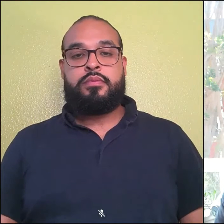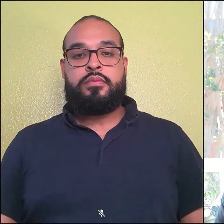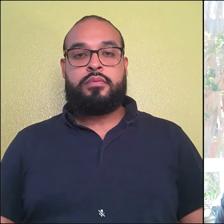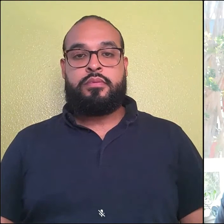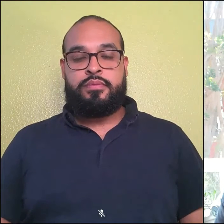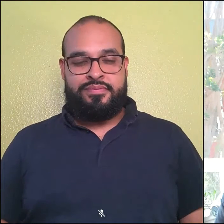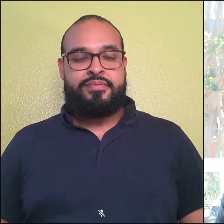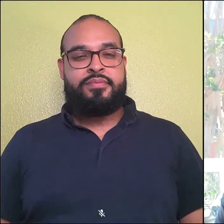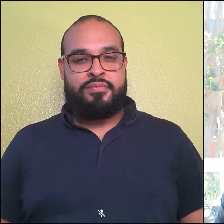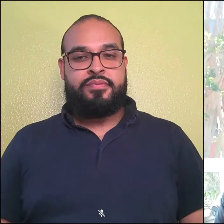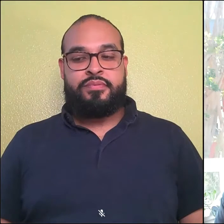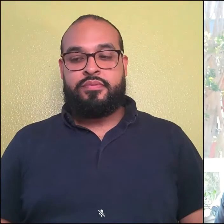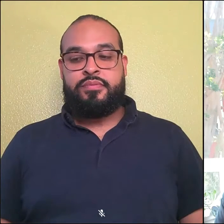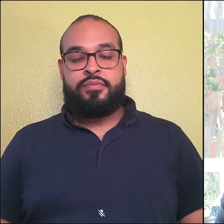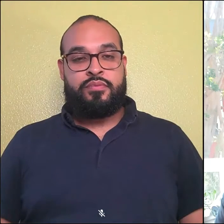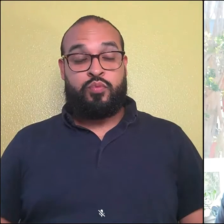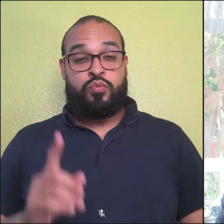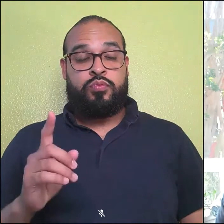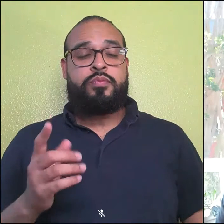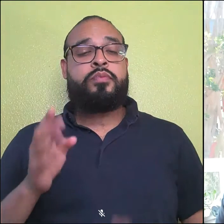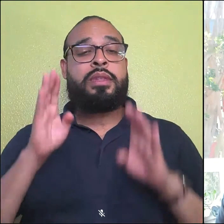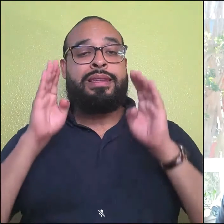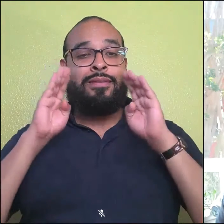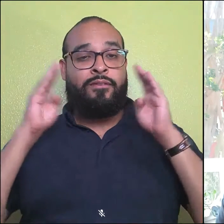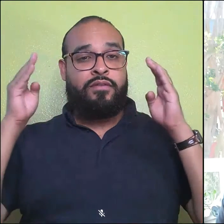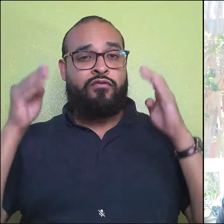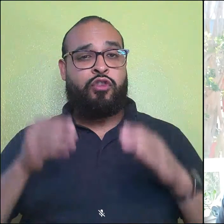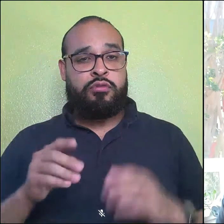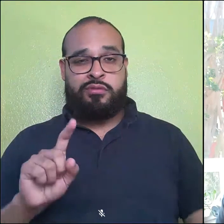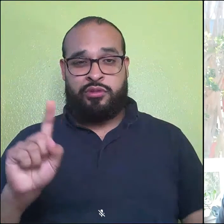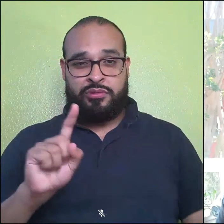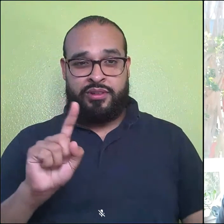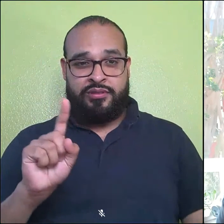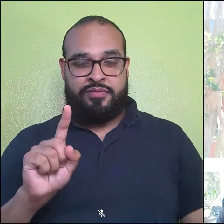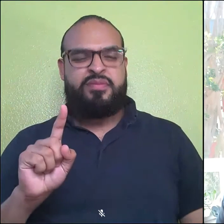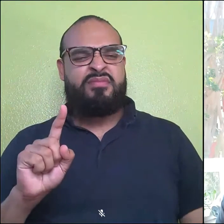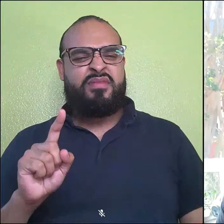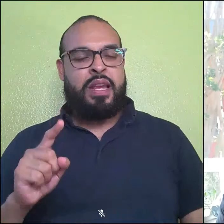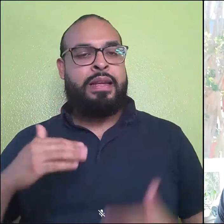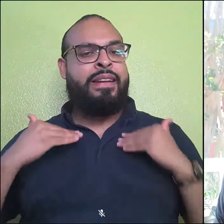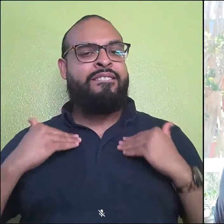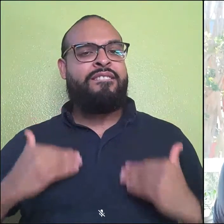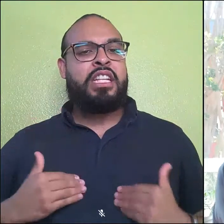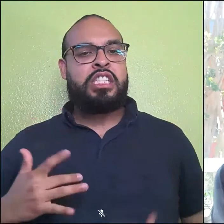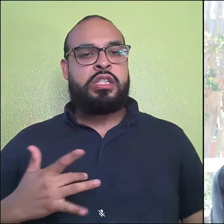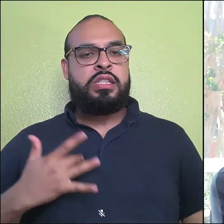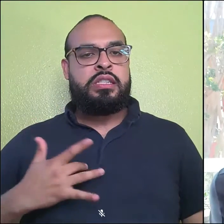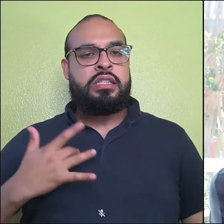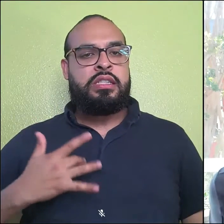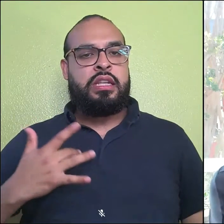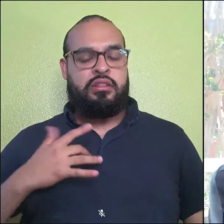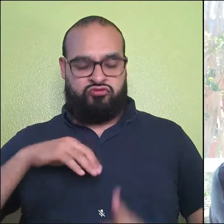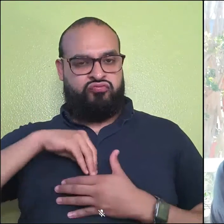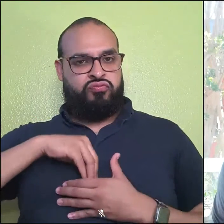And then just bringing your attention back to the physical sensation that you were experiencing in your